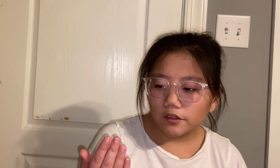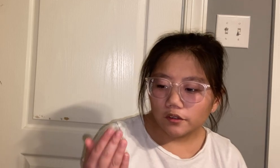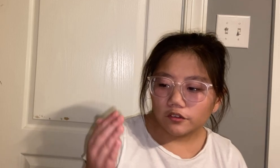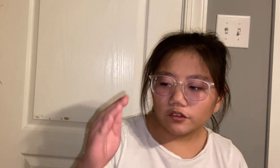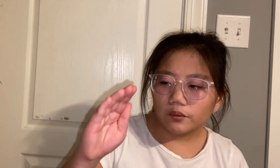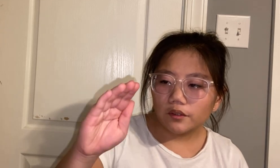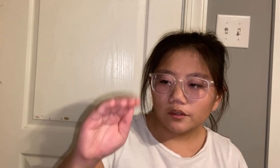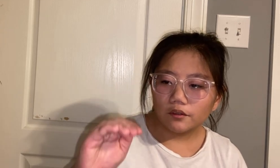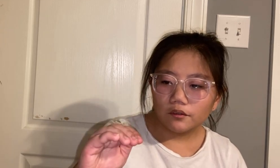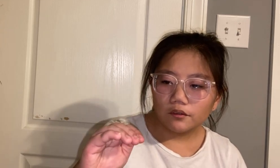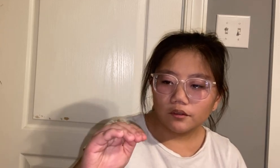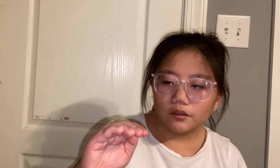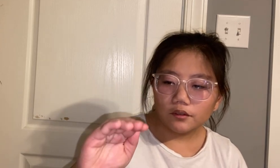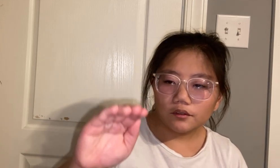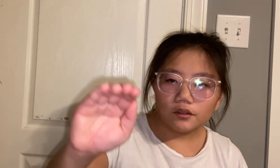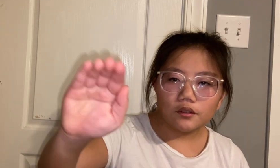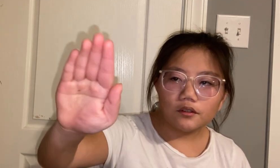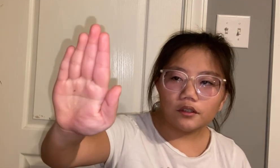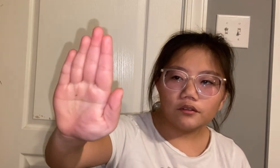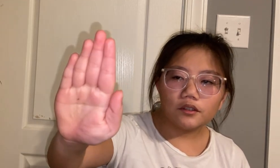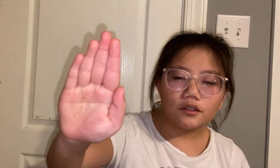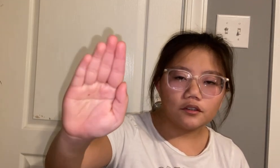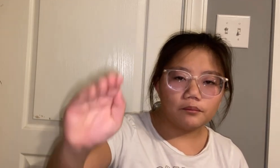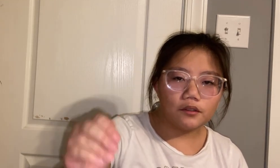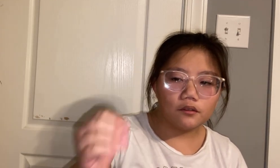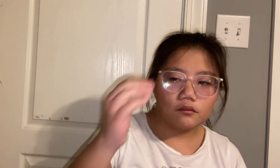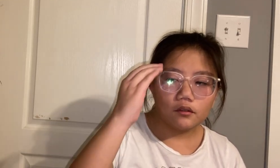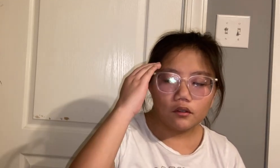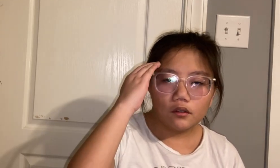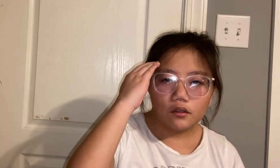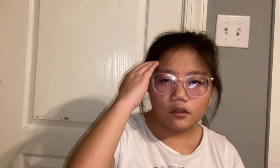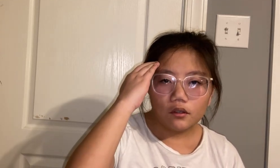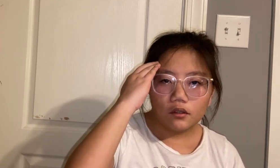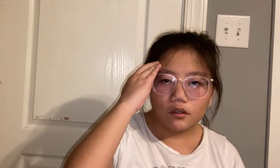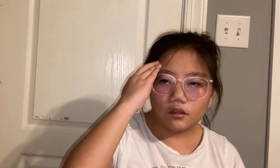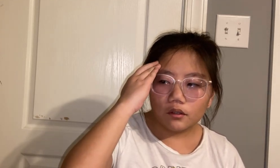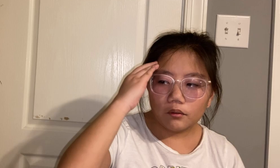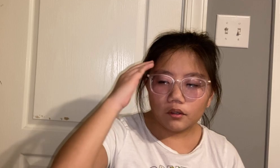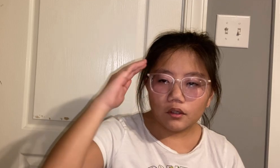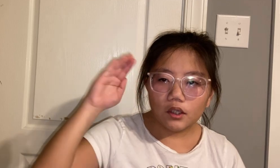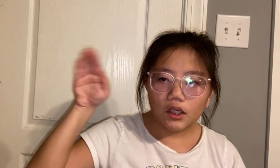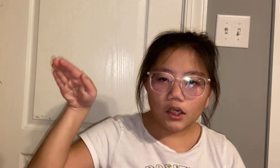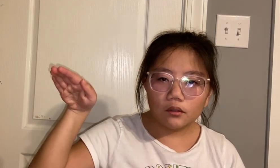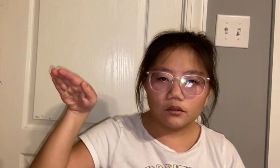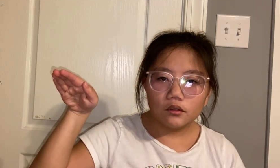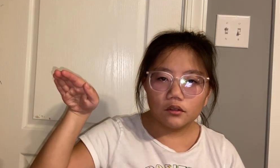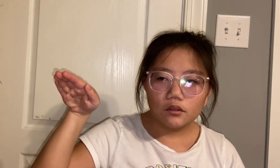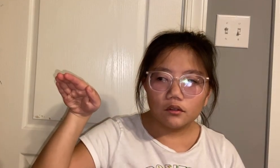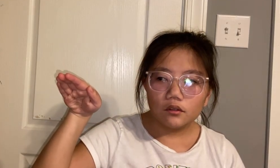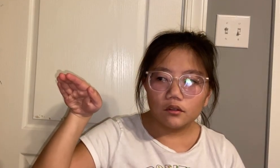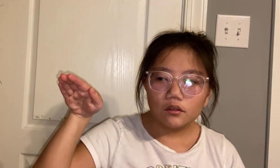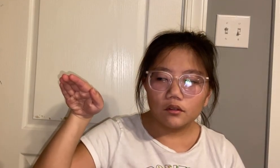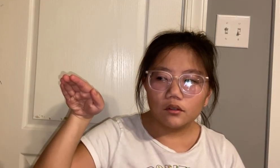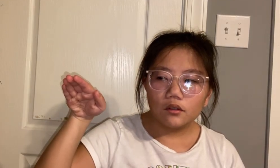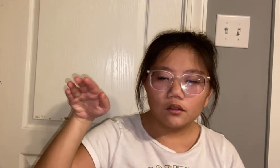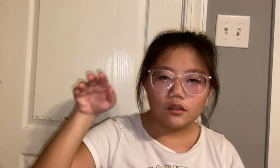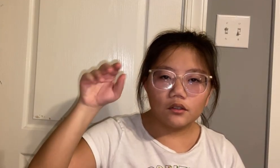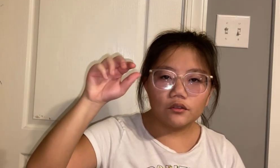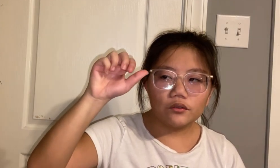so take your hand like this bend it and go out and you're going